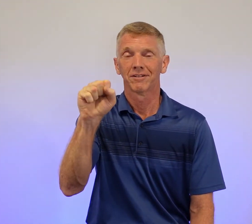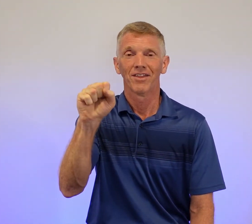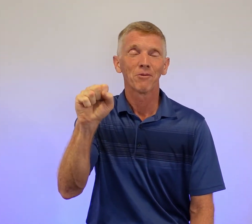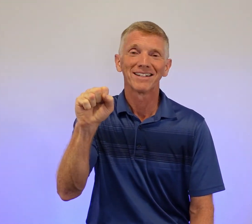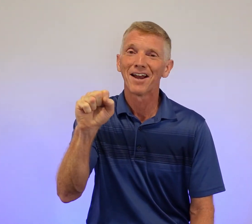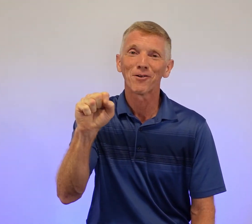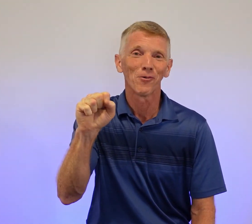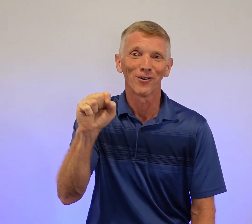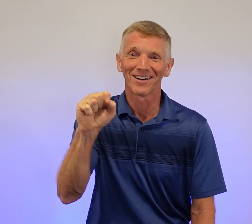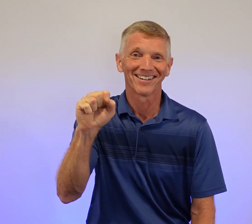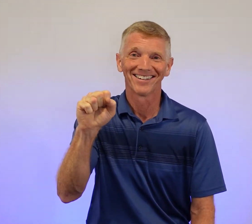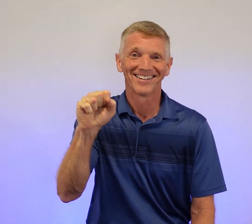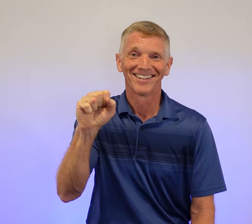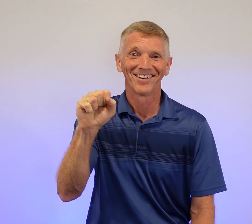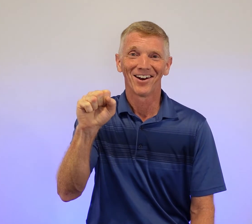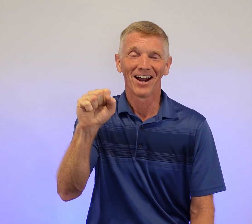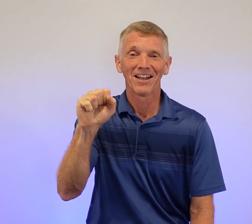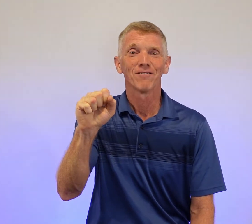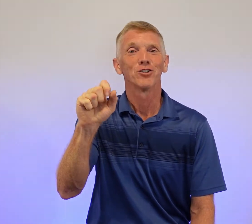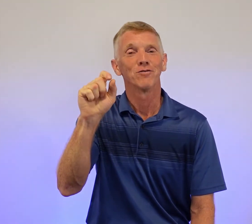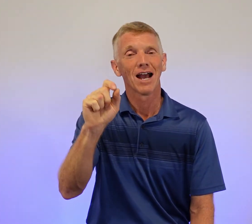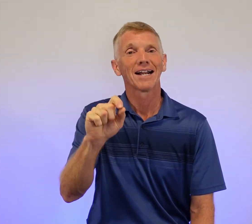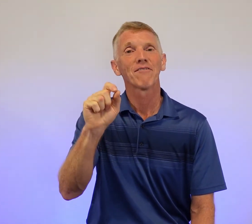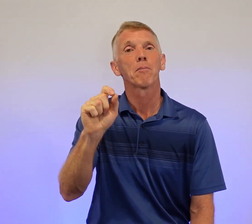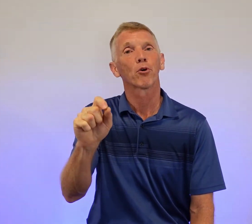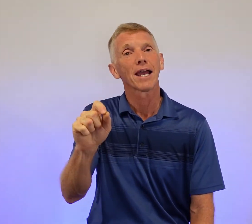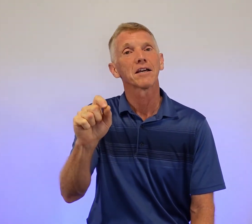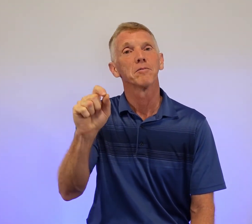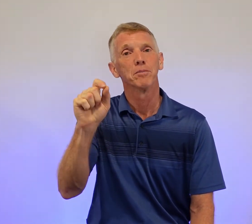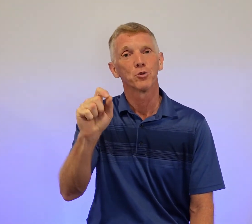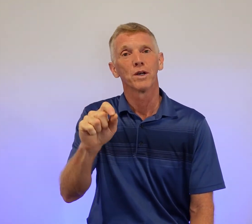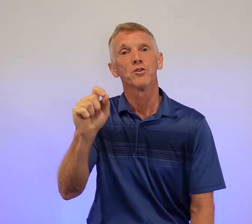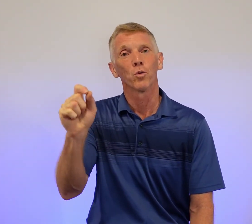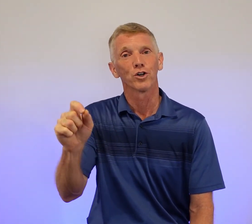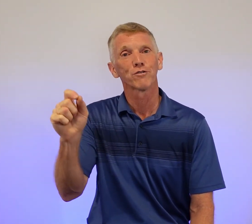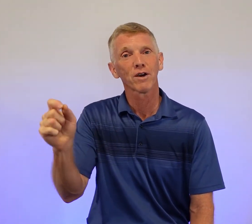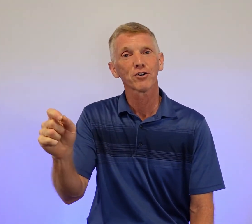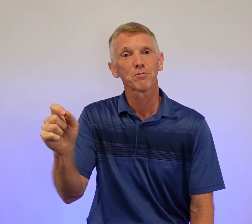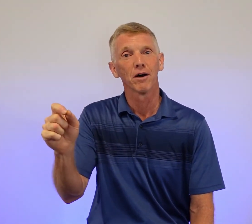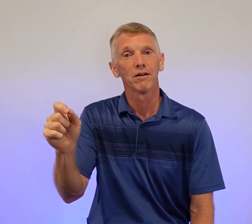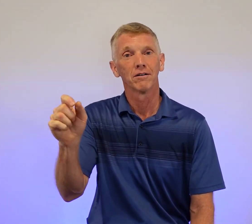that would never work. All right, you've got to have a break between the words you fingerspell.